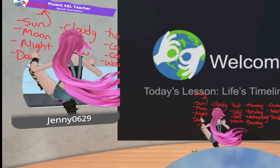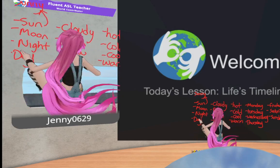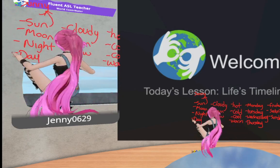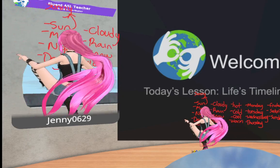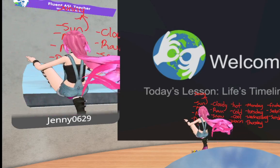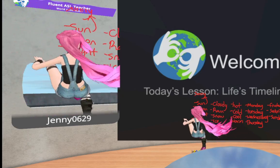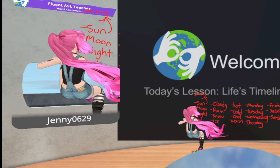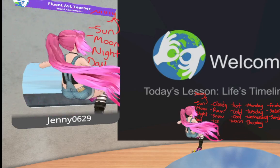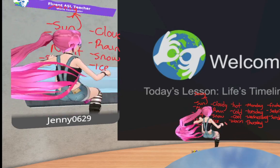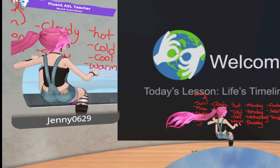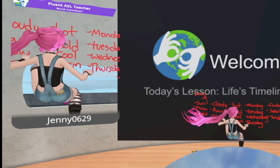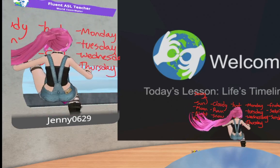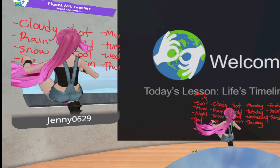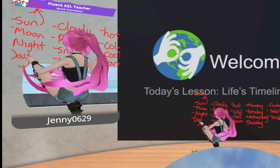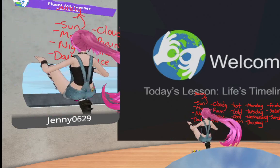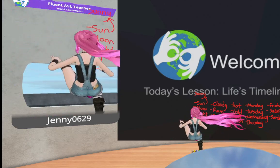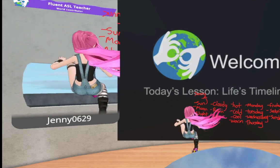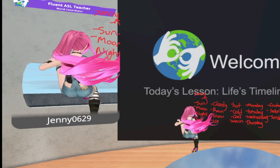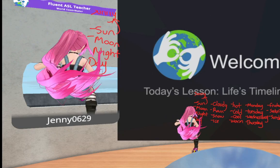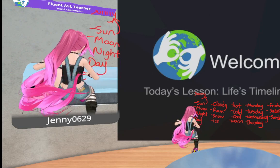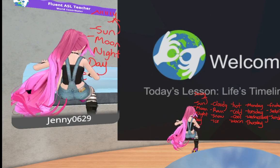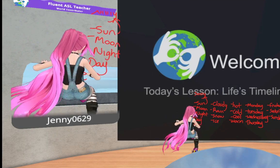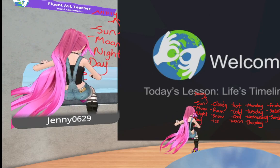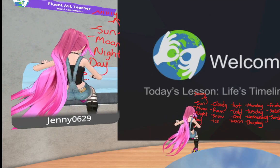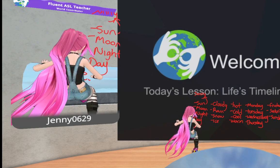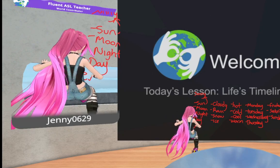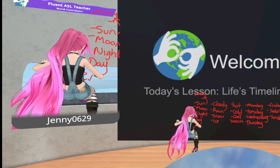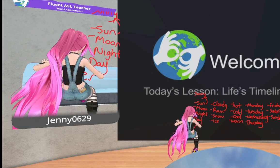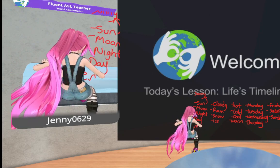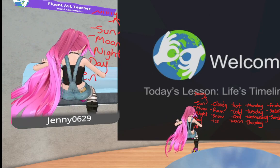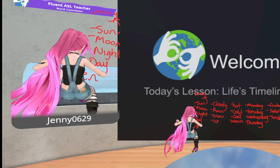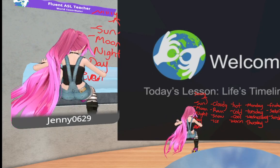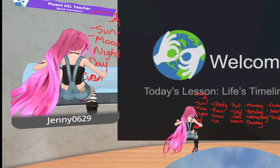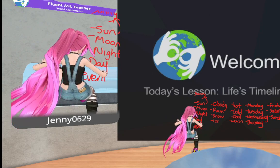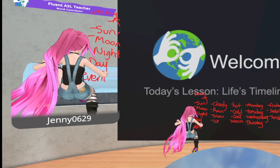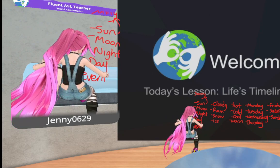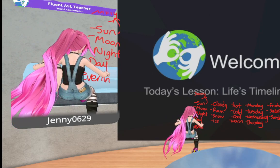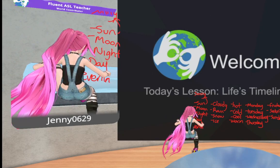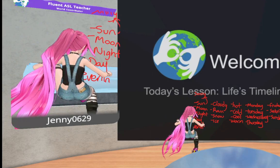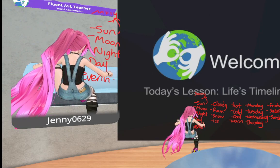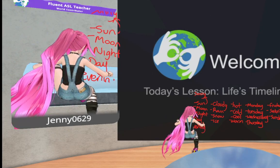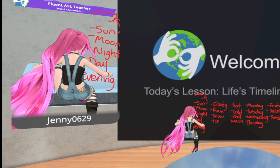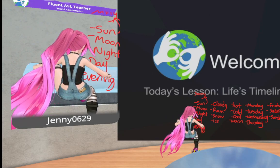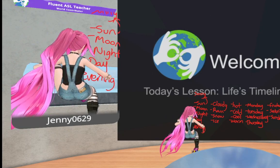evening. We'll do evening down here.